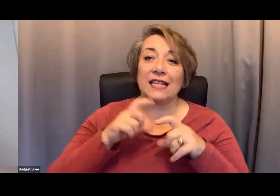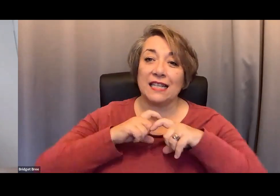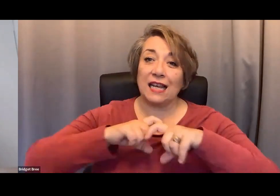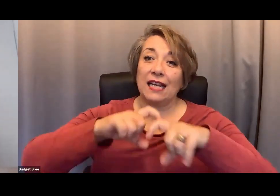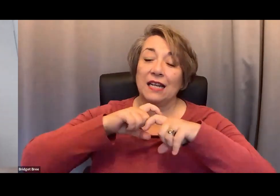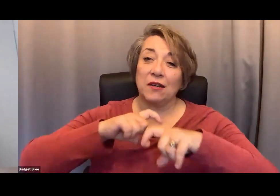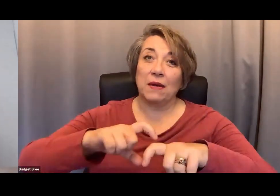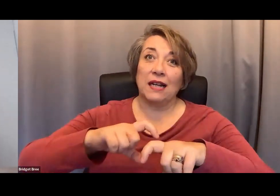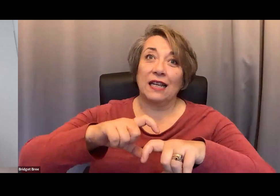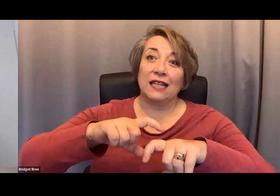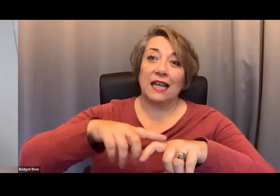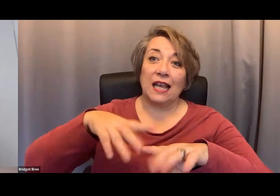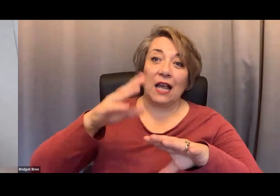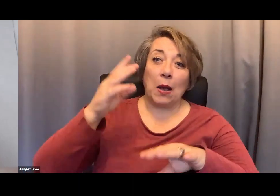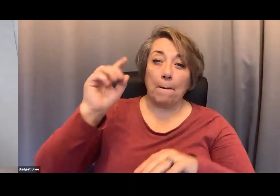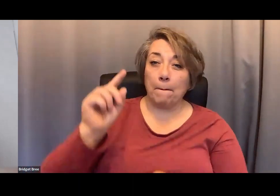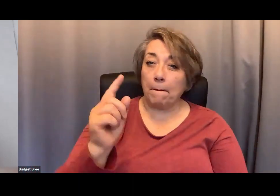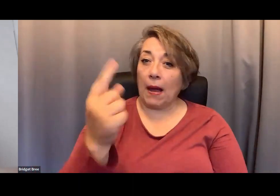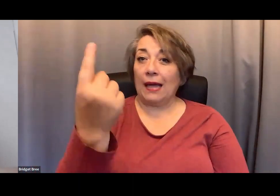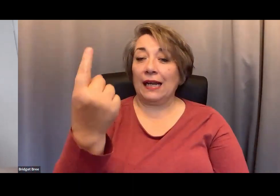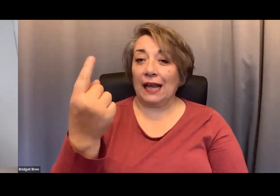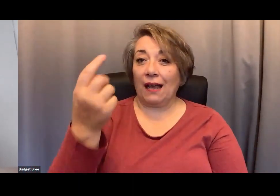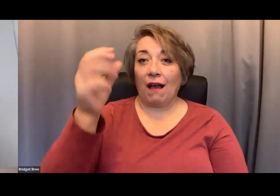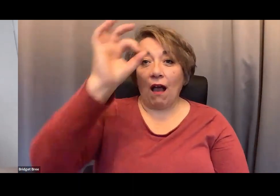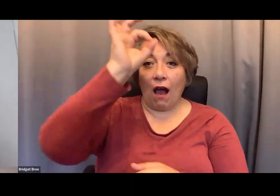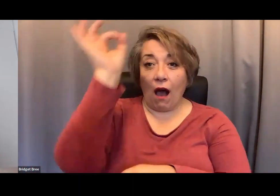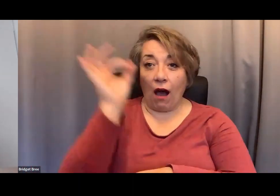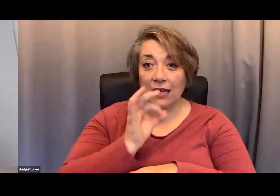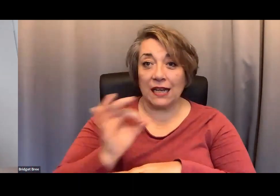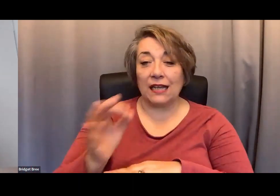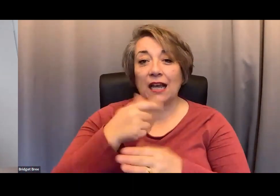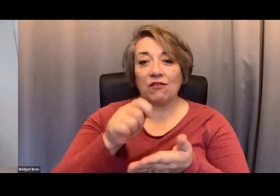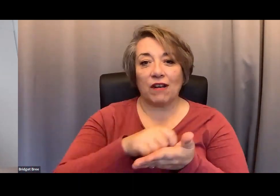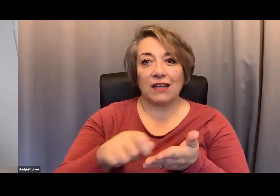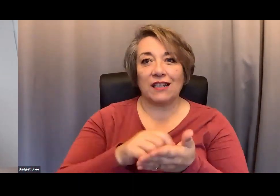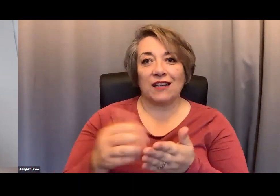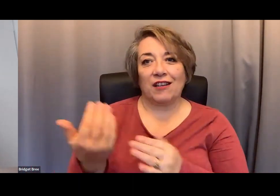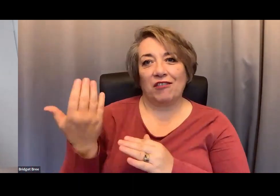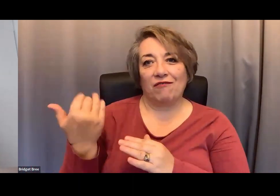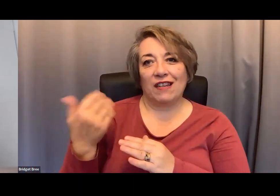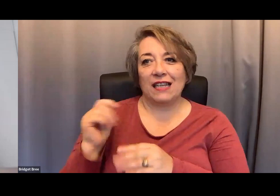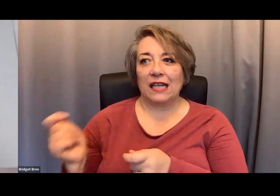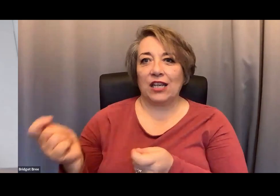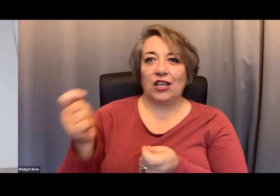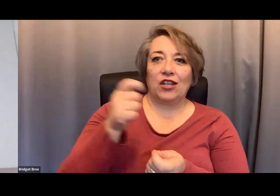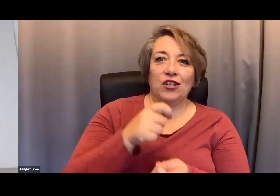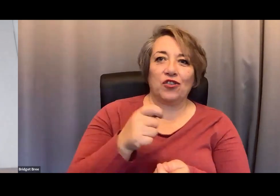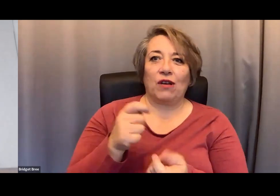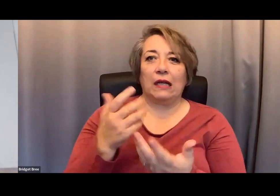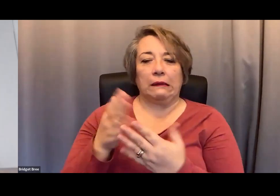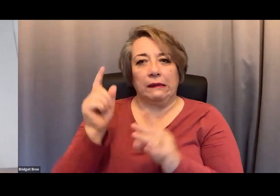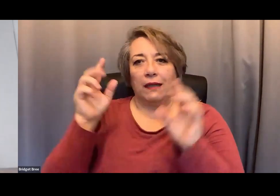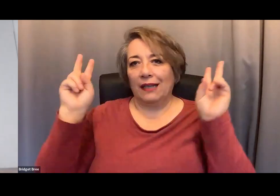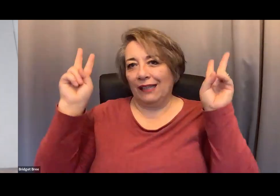pioneer, architect, and writer. He has recently joined the dark side, his words, as a real estate developer